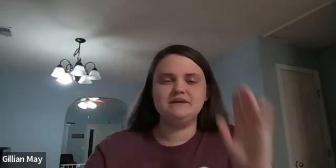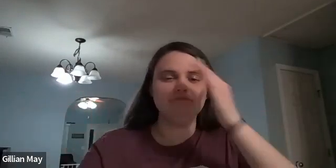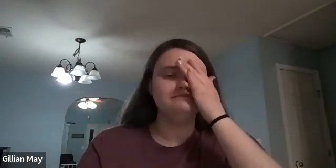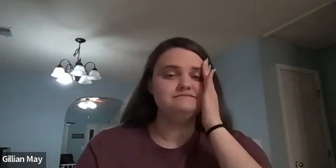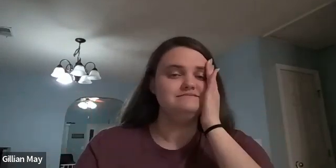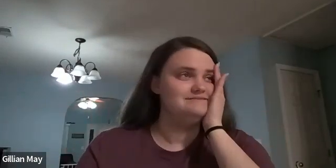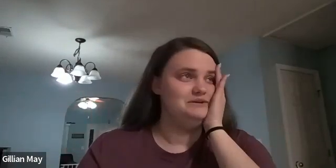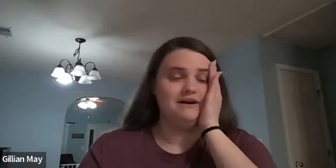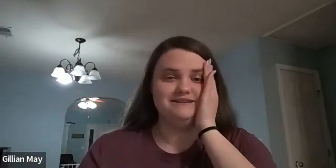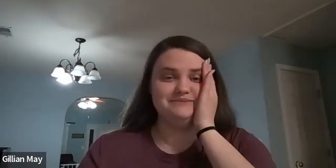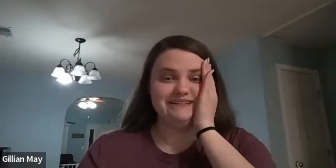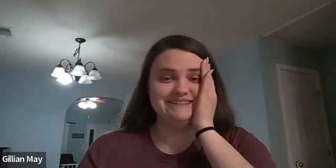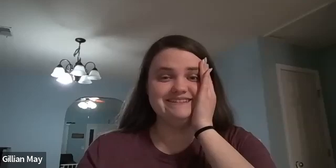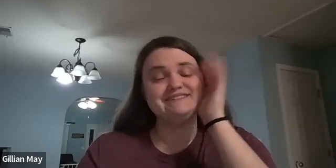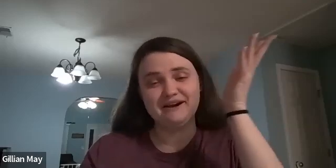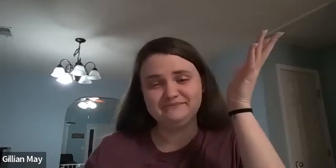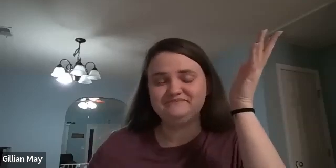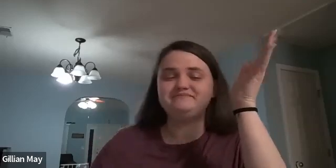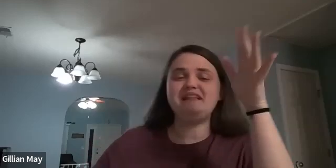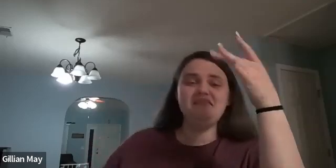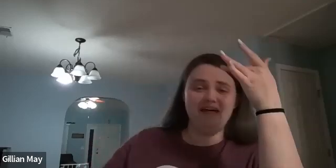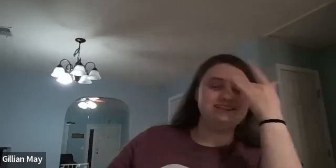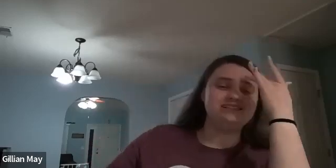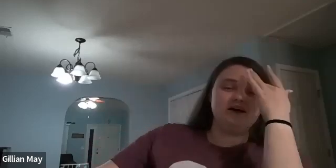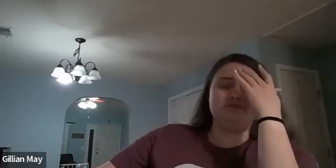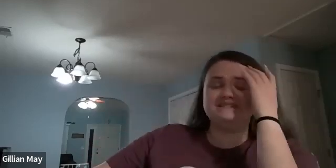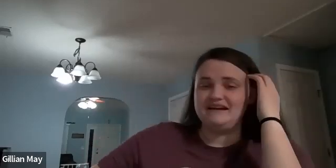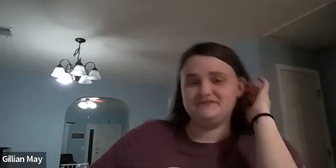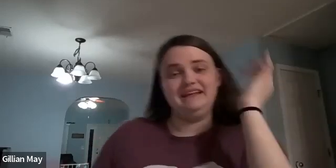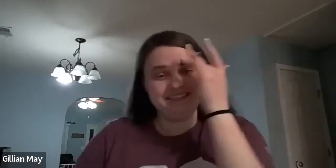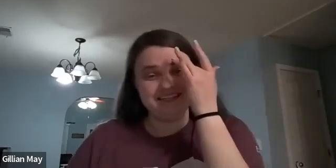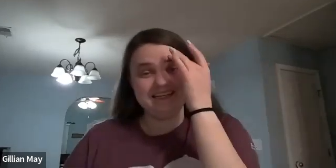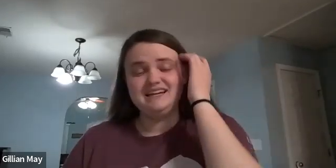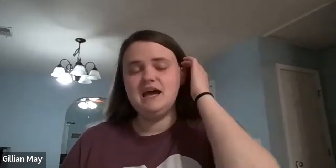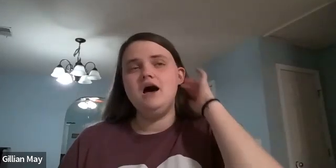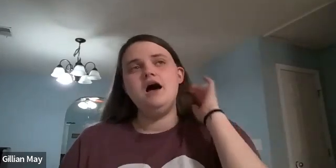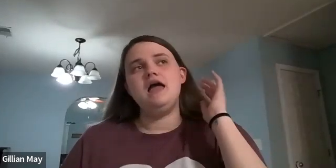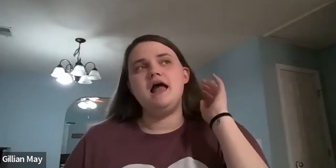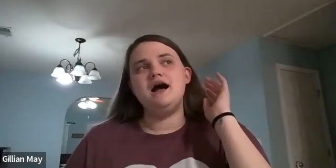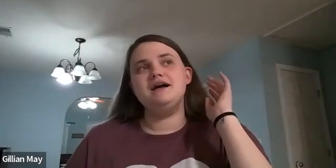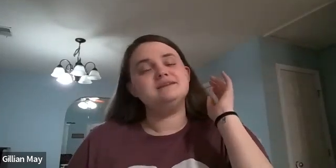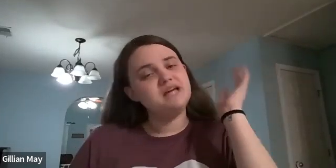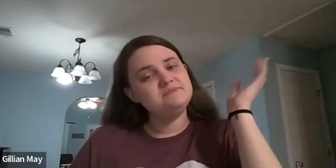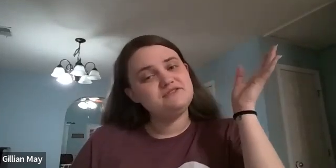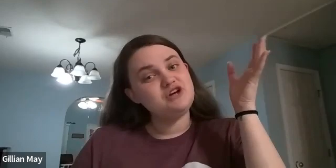like, you guys, please. So that is the sign for like sick. Sometimes if they're trying to be